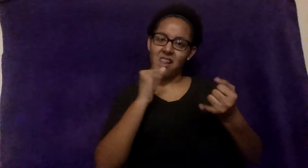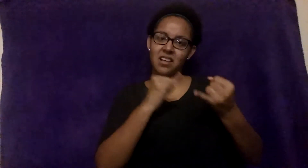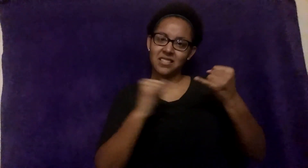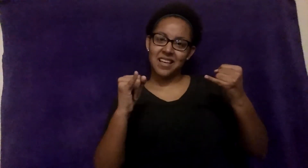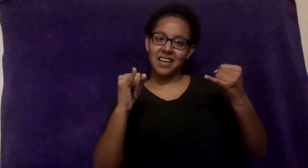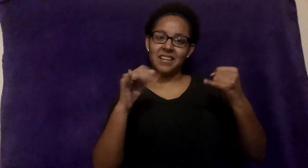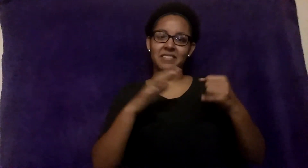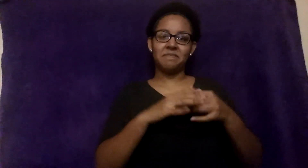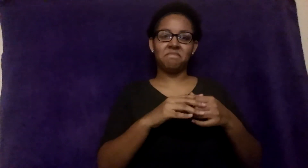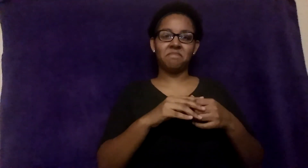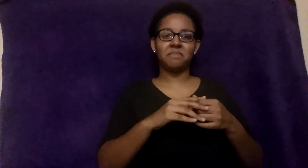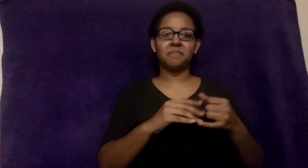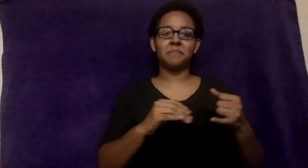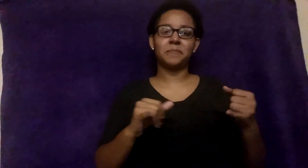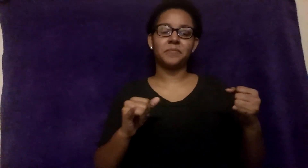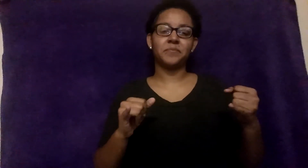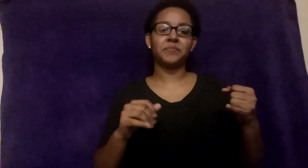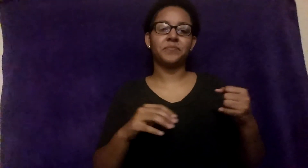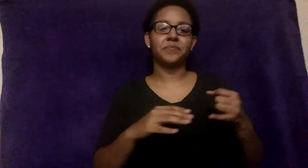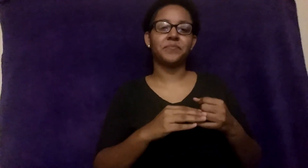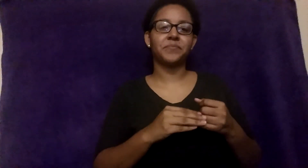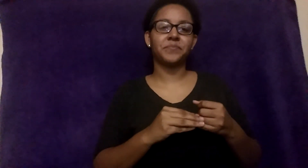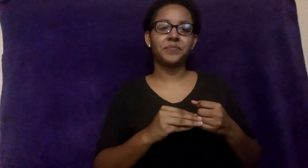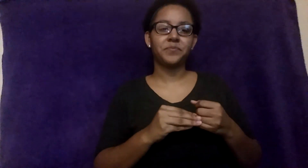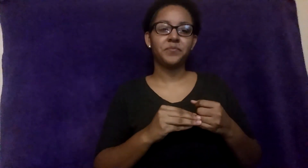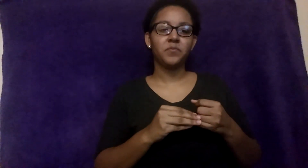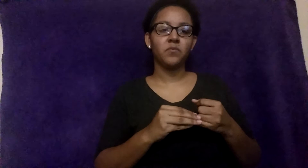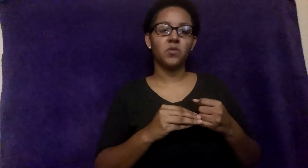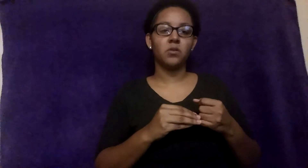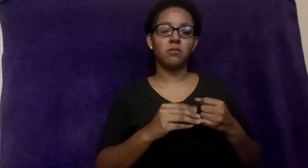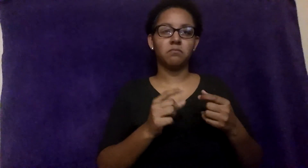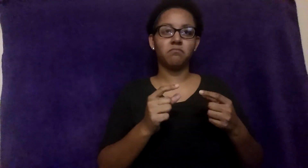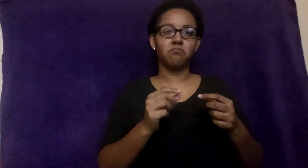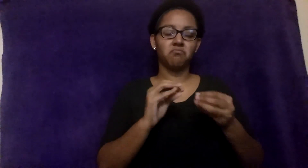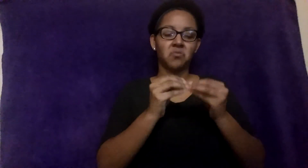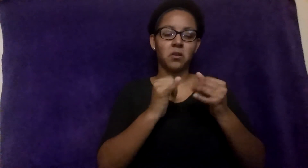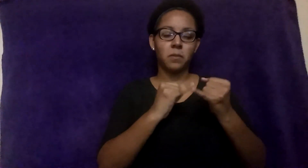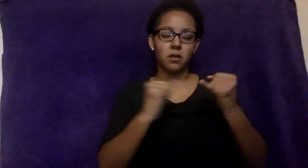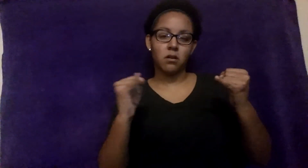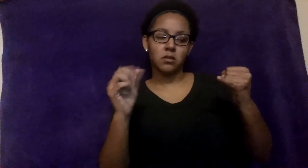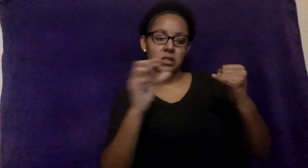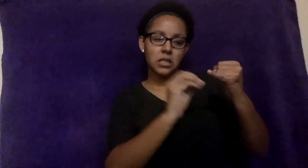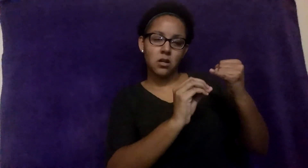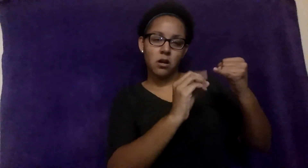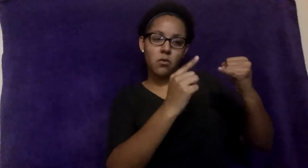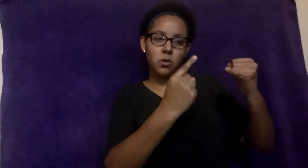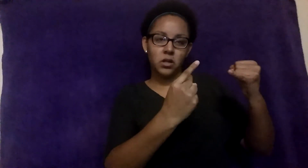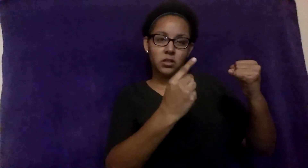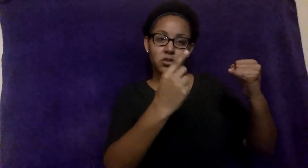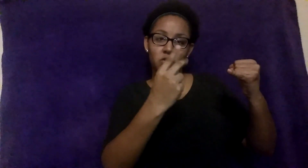to erase it later on. So let me draw a number line. 0, 1,